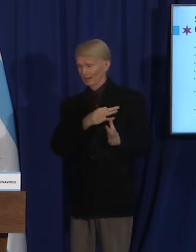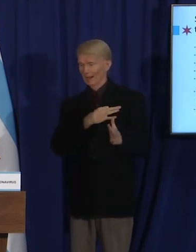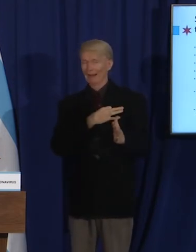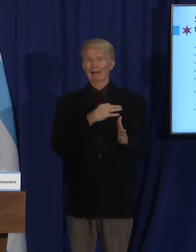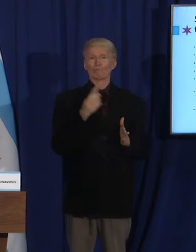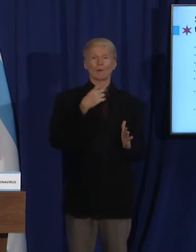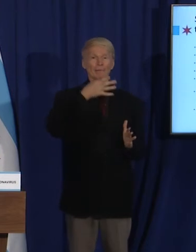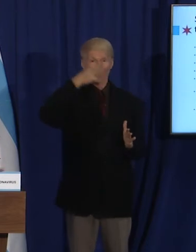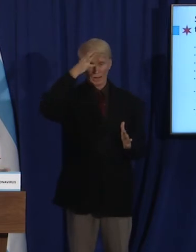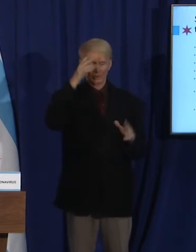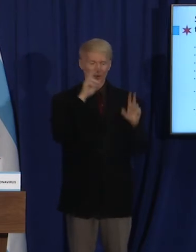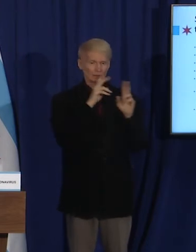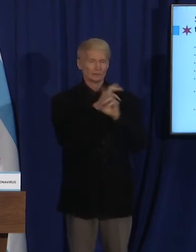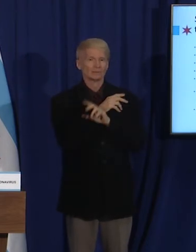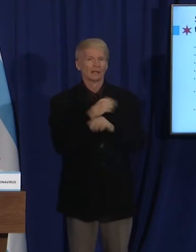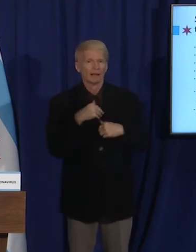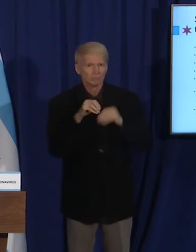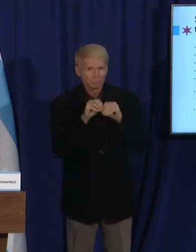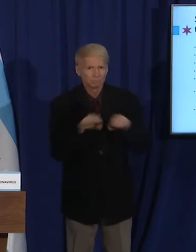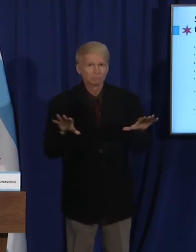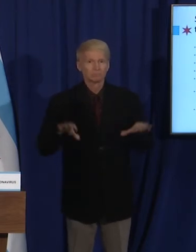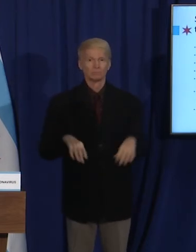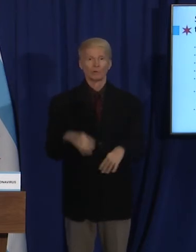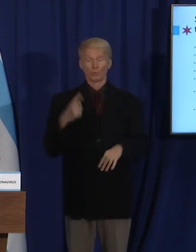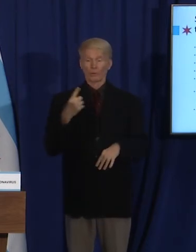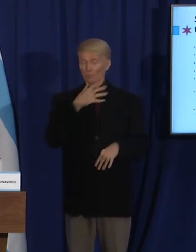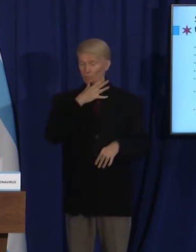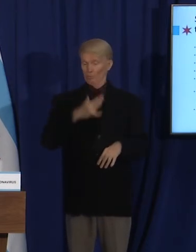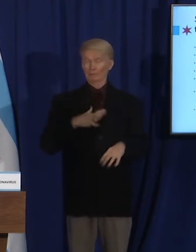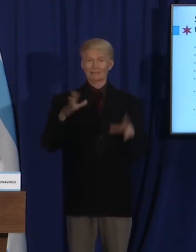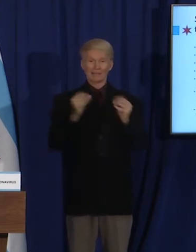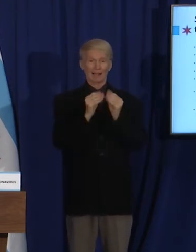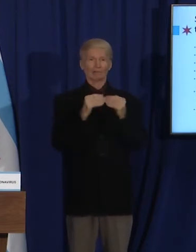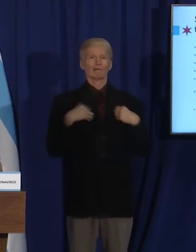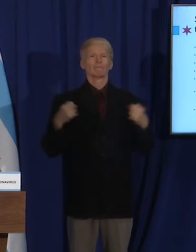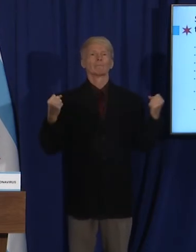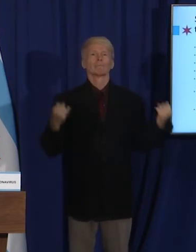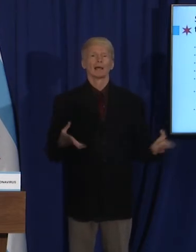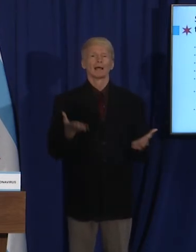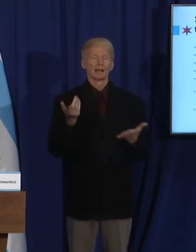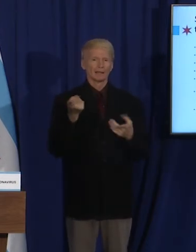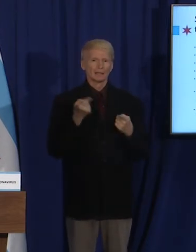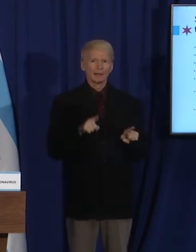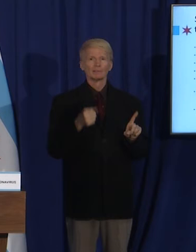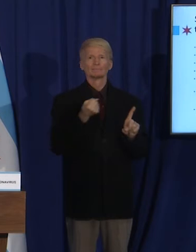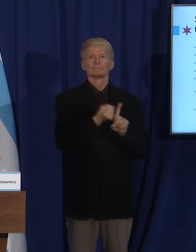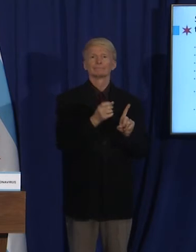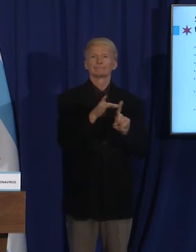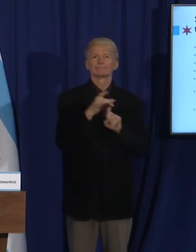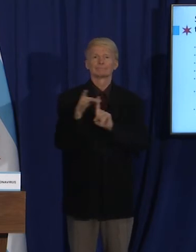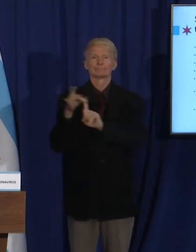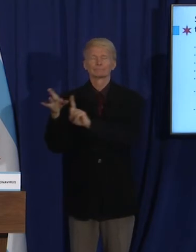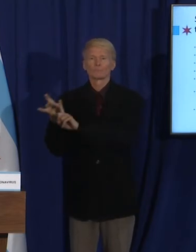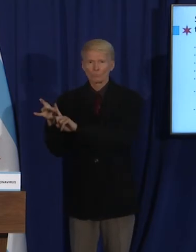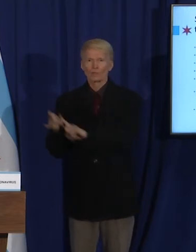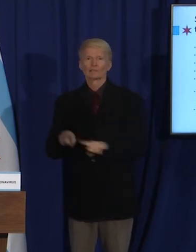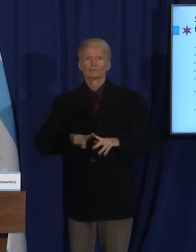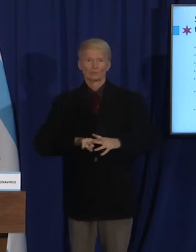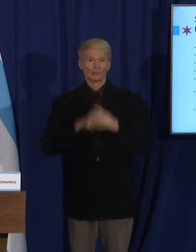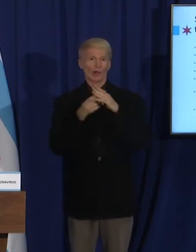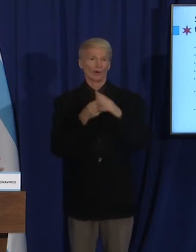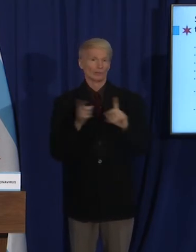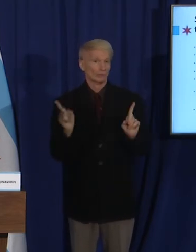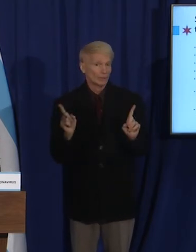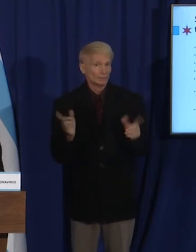underway. We're investigating a women's conference at a church. Multiple cases. Investigation is just getting started. We're